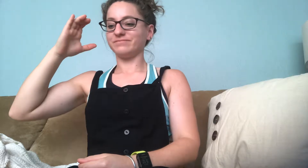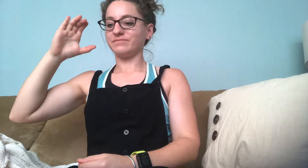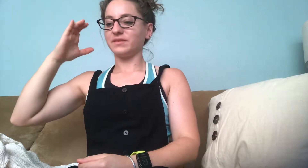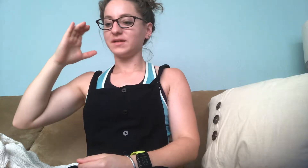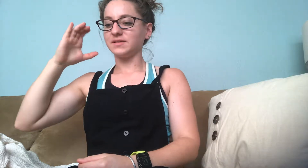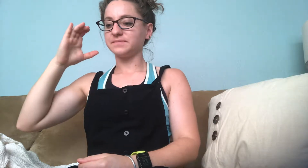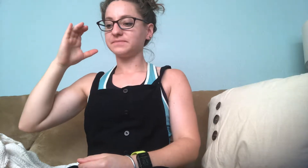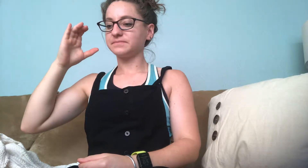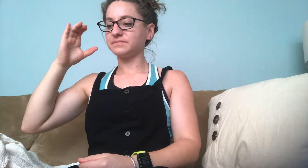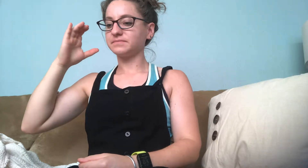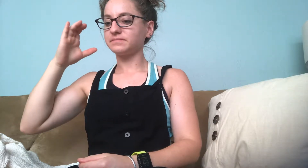Cousin.